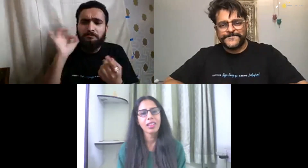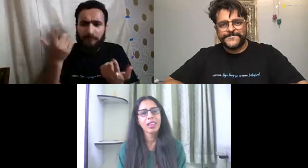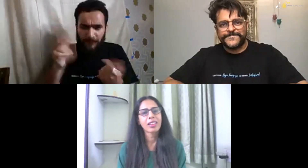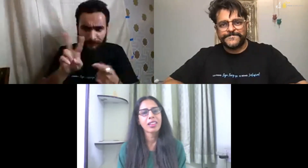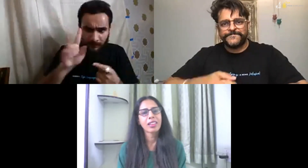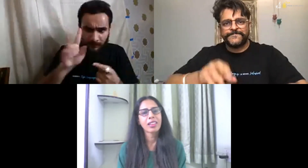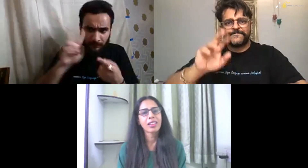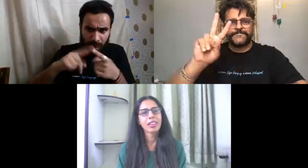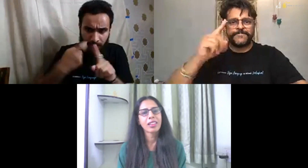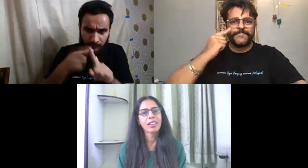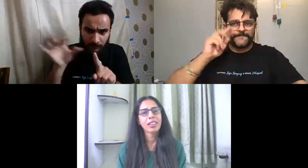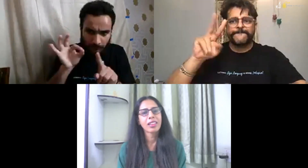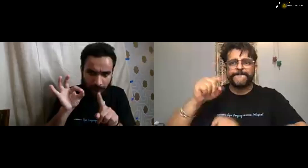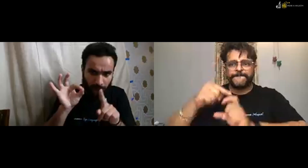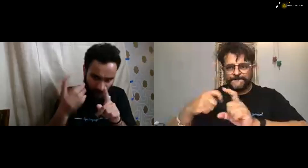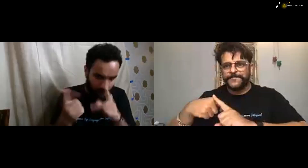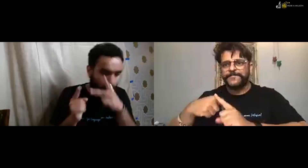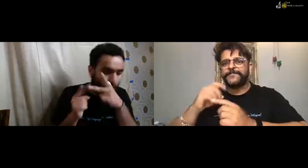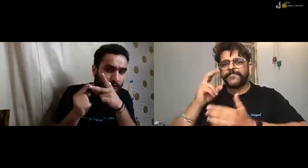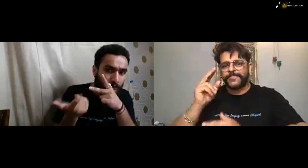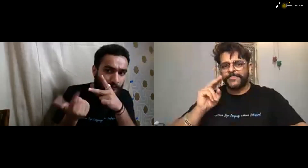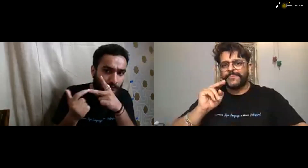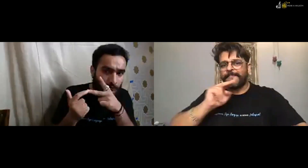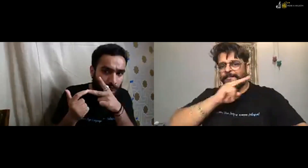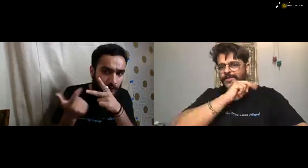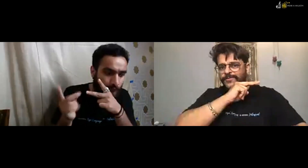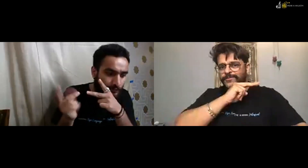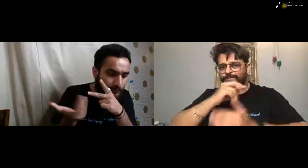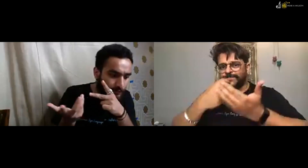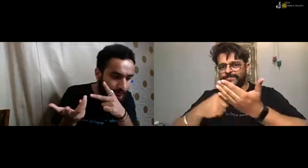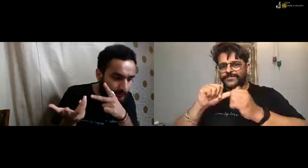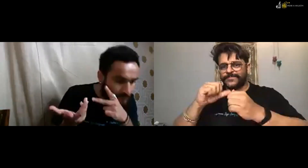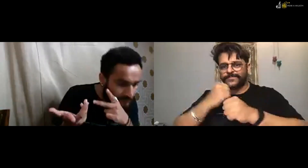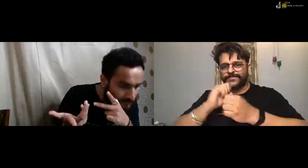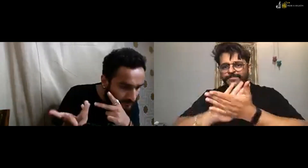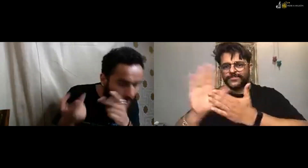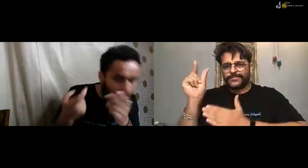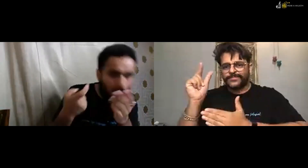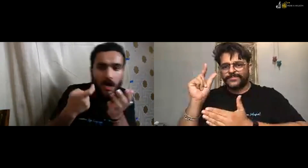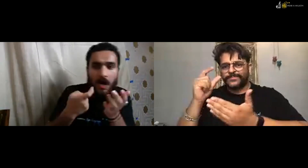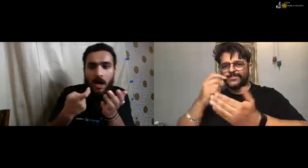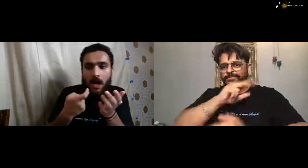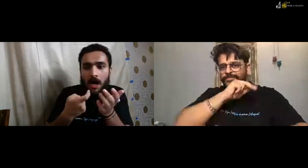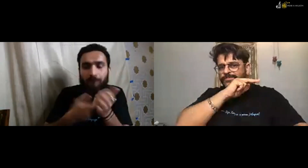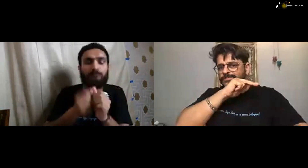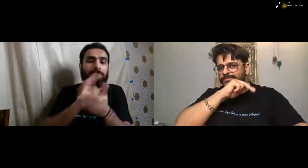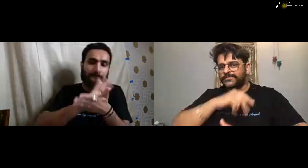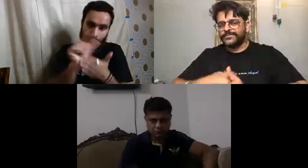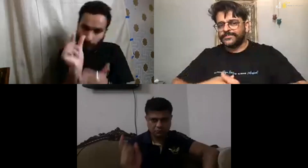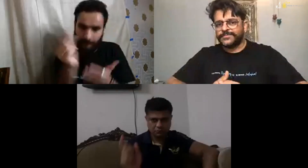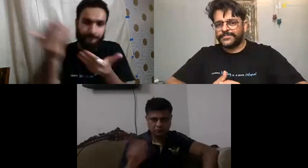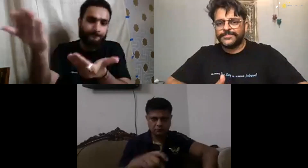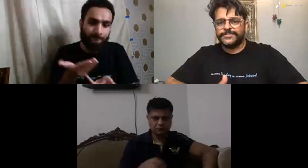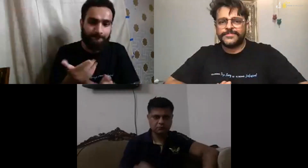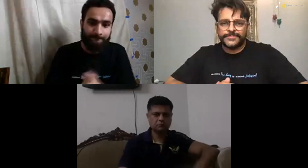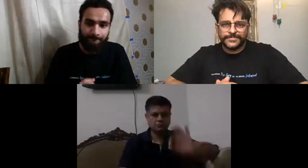And who would you like to pick? Would you Vivek? Yeah. Let's have Vivek. And the second person,